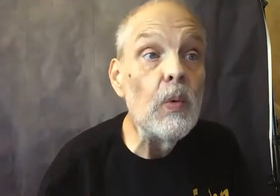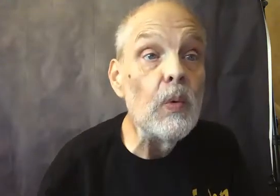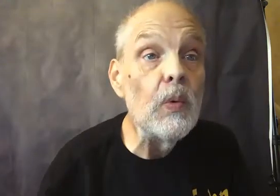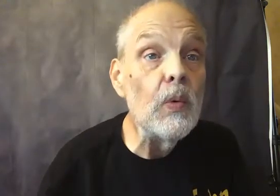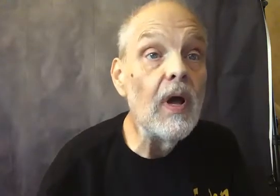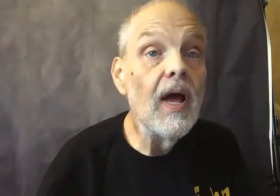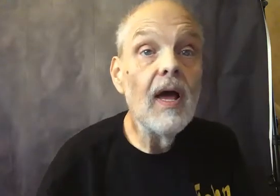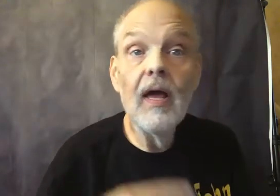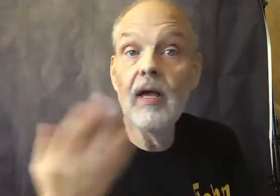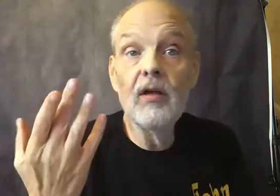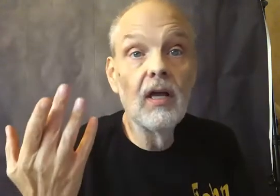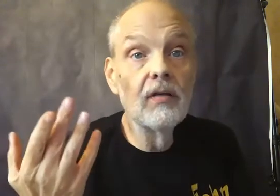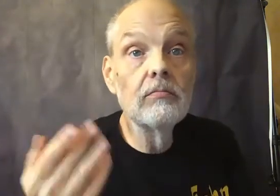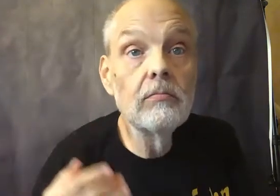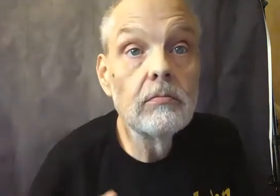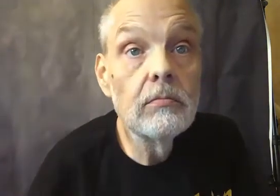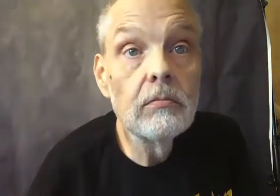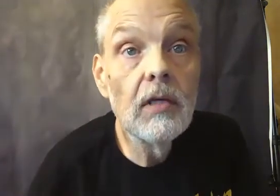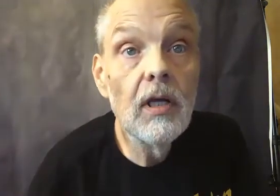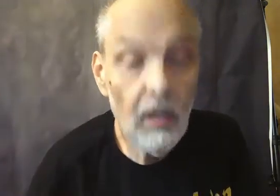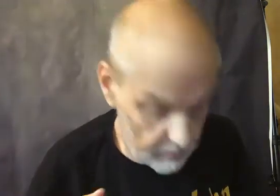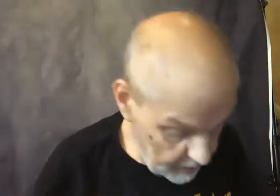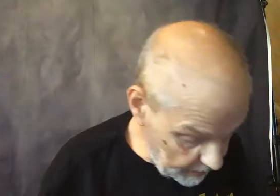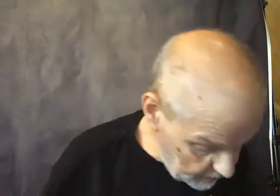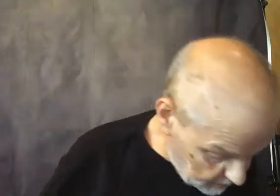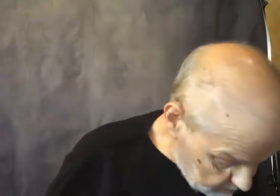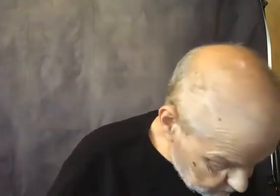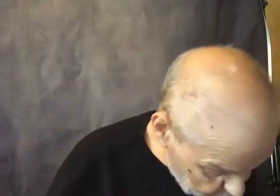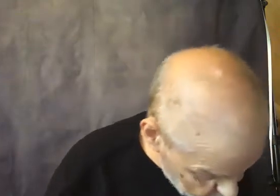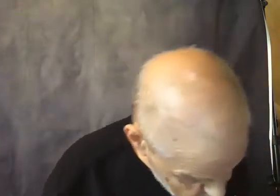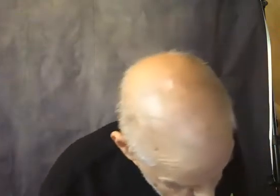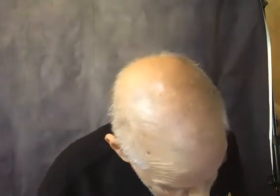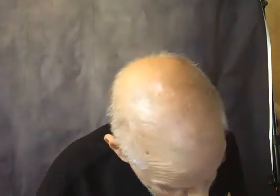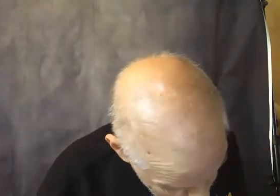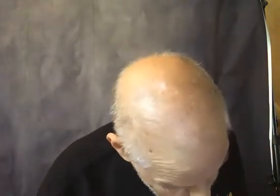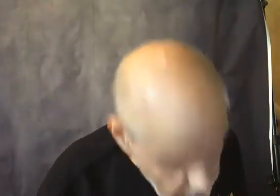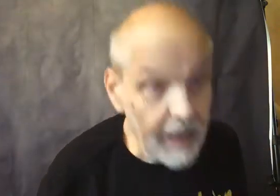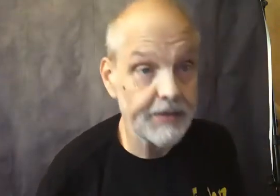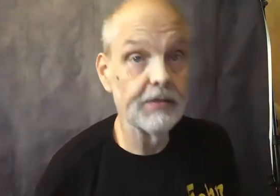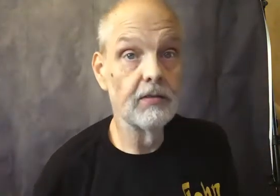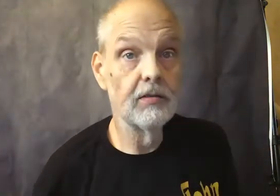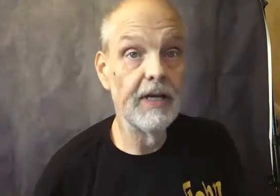yeah, okay. Yes, page